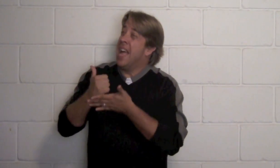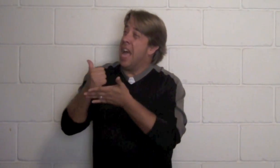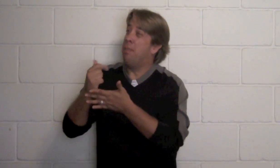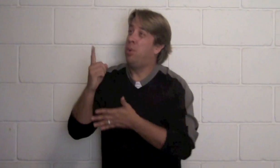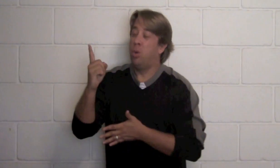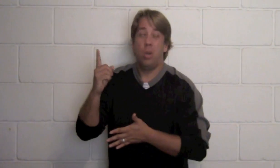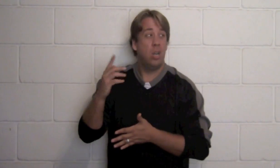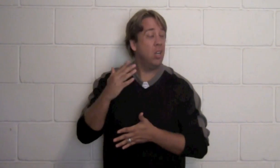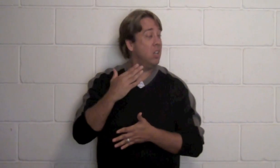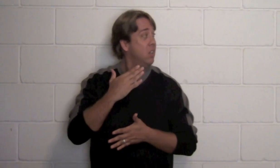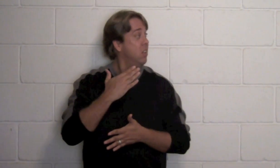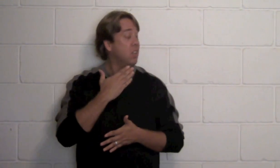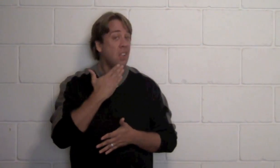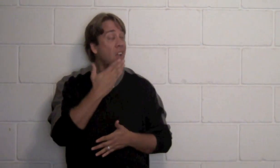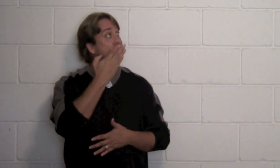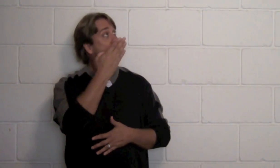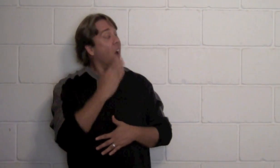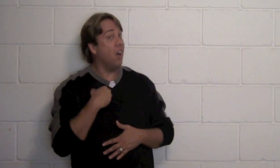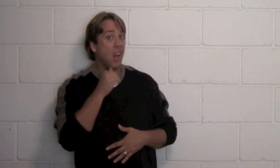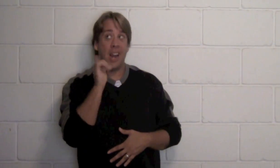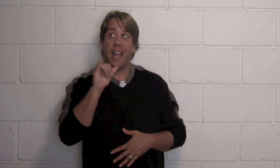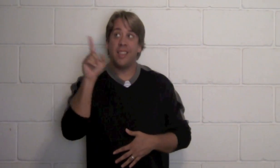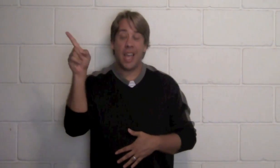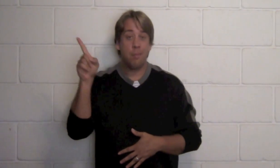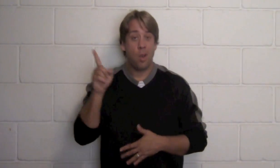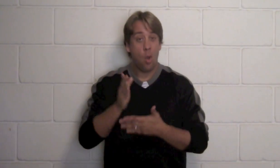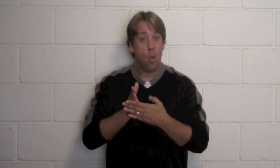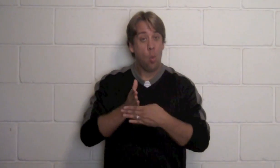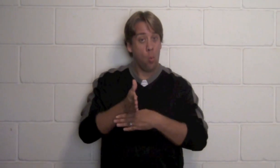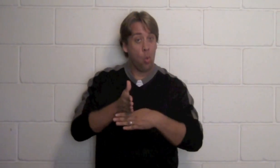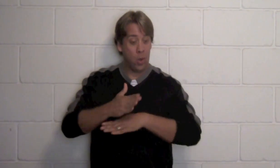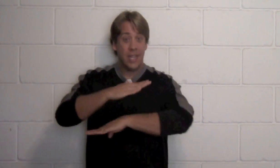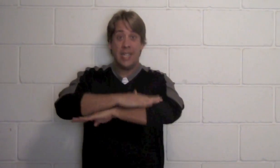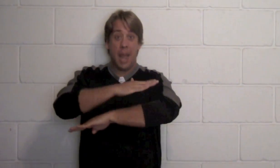And for good luck, let me knock on some wood.